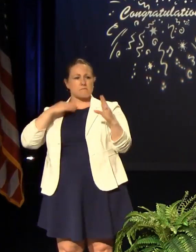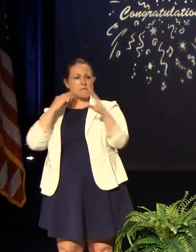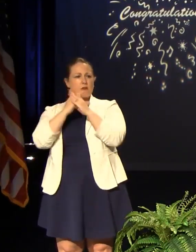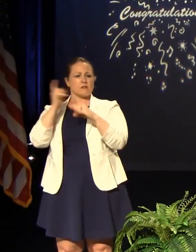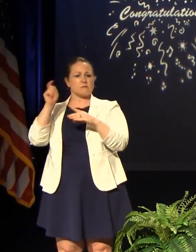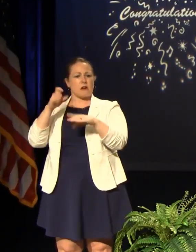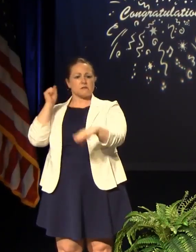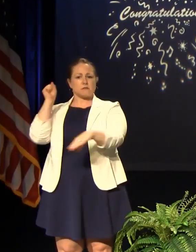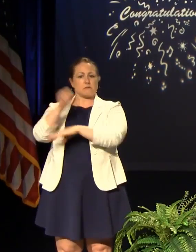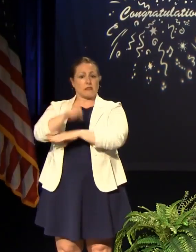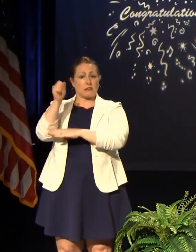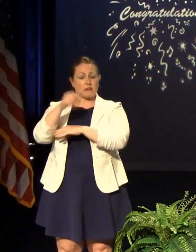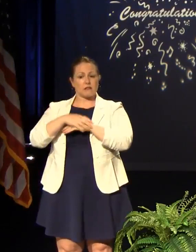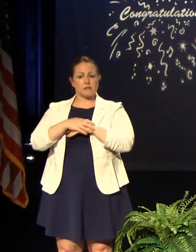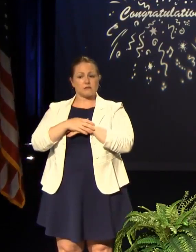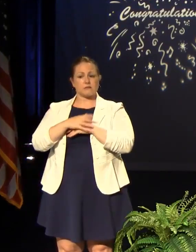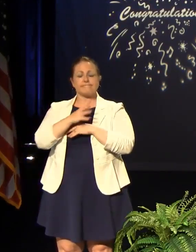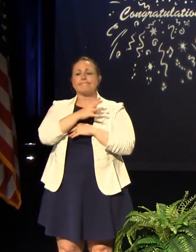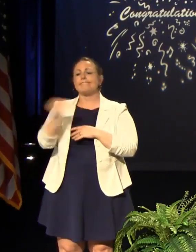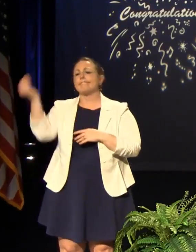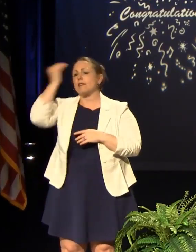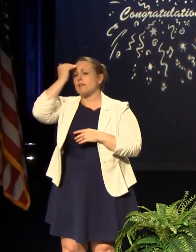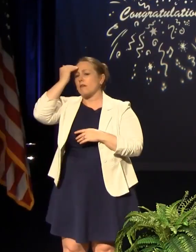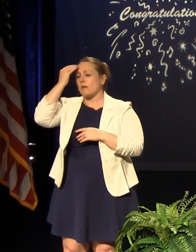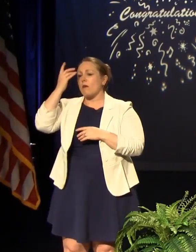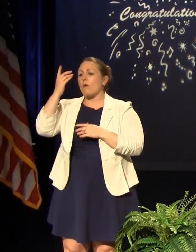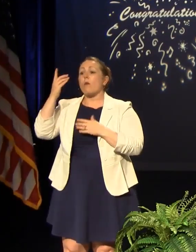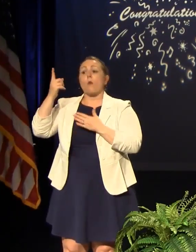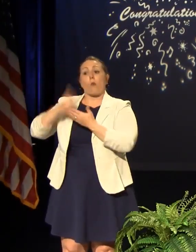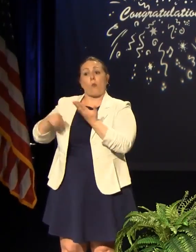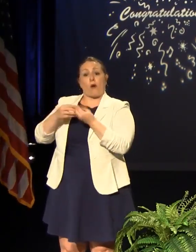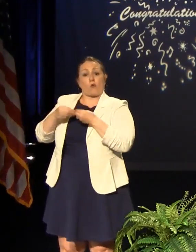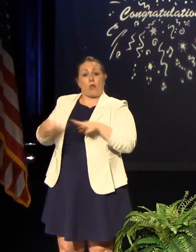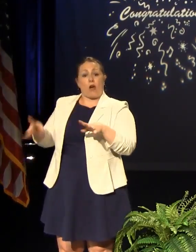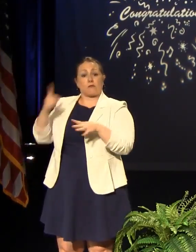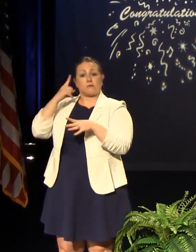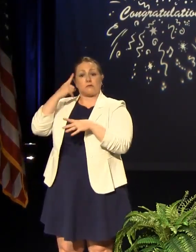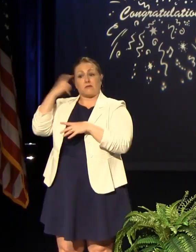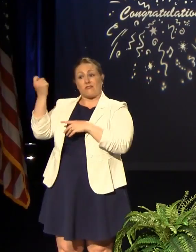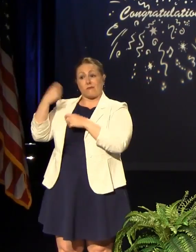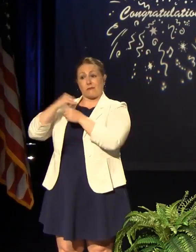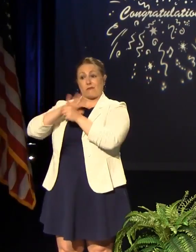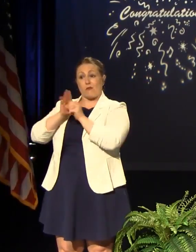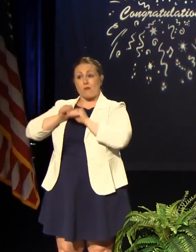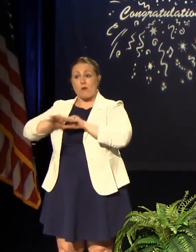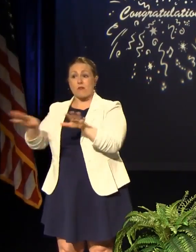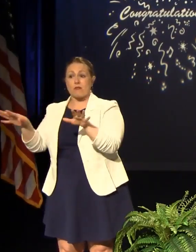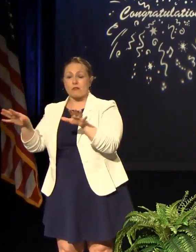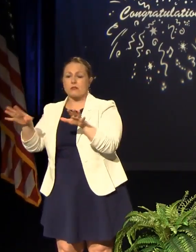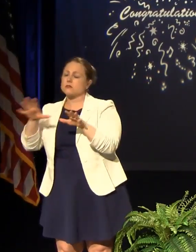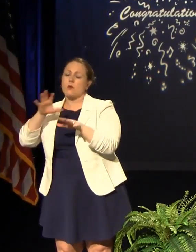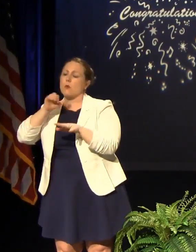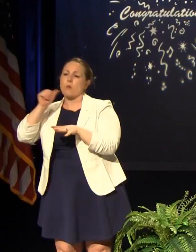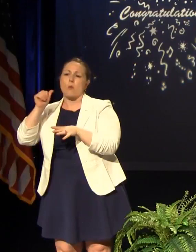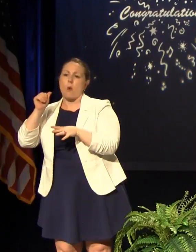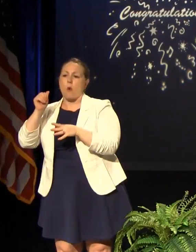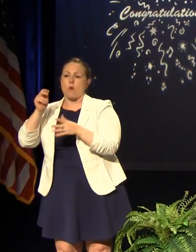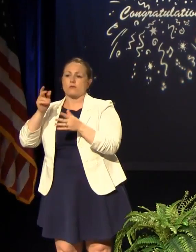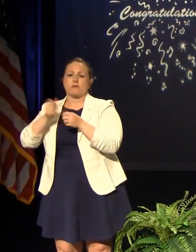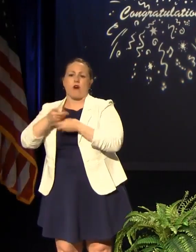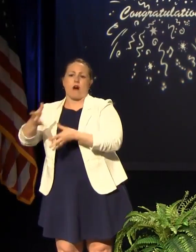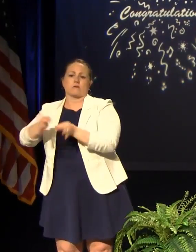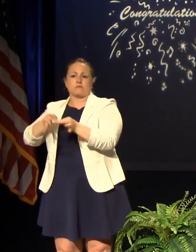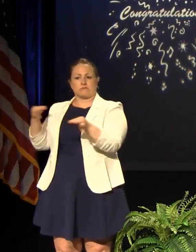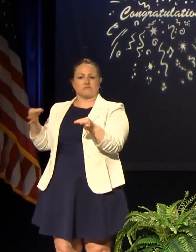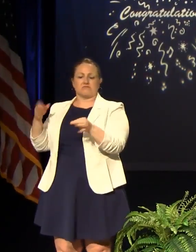know that what you lost because of the virus will not hold you back.